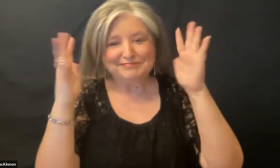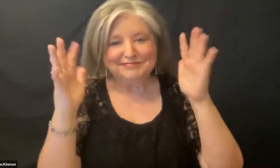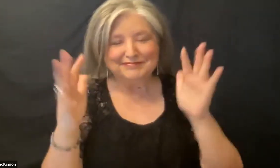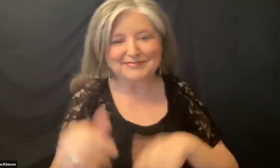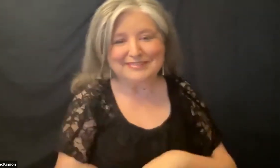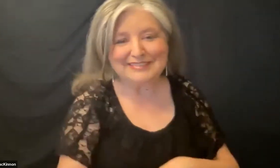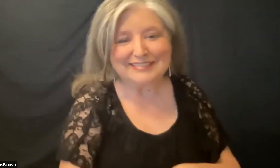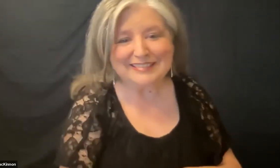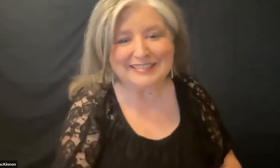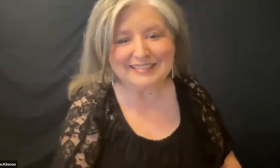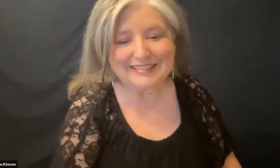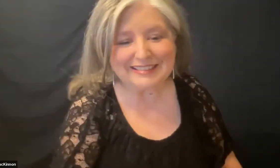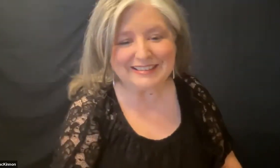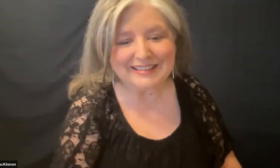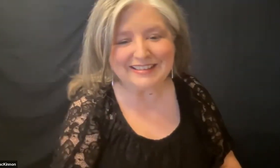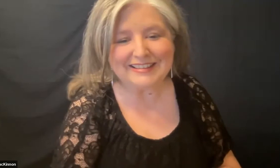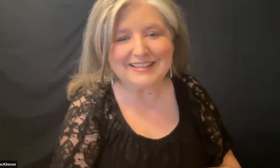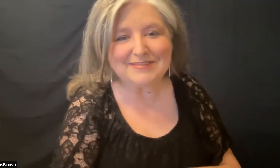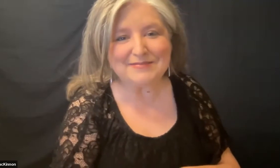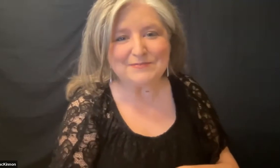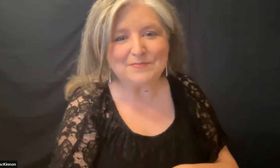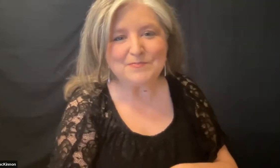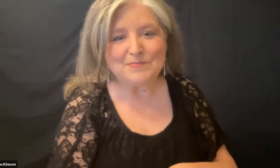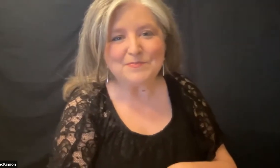your skills with us tonight and your amazing storytelling talent.